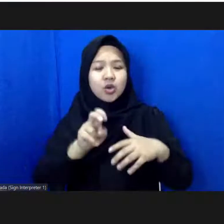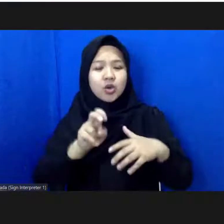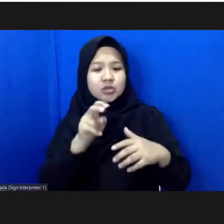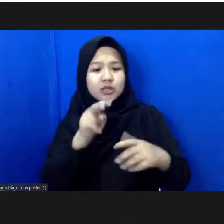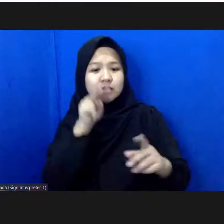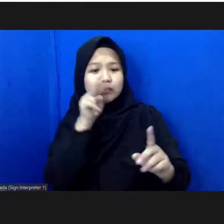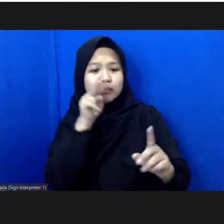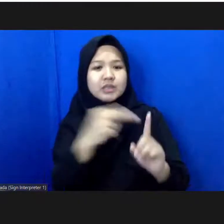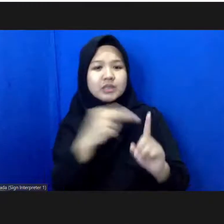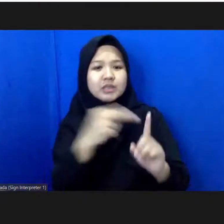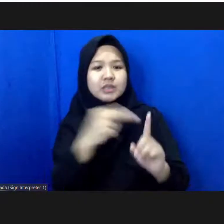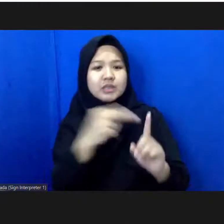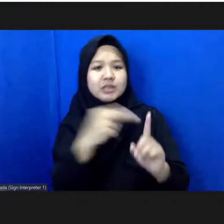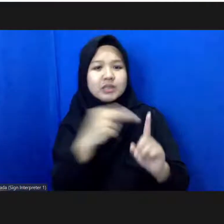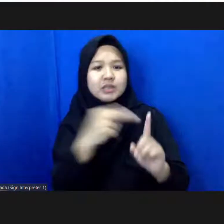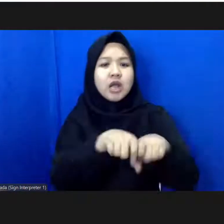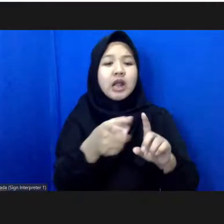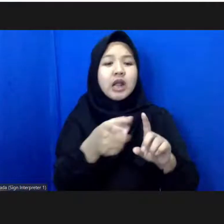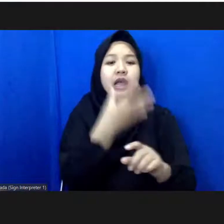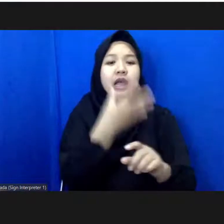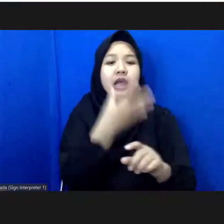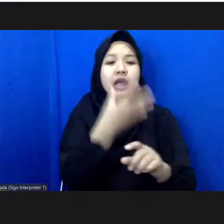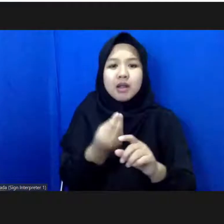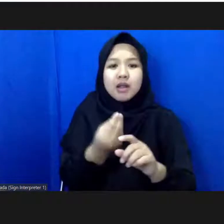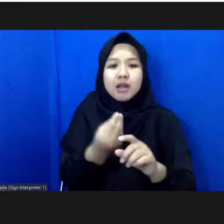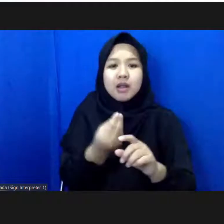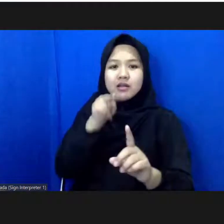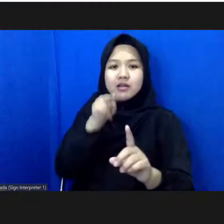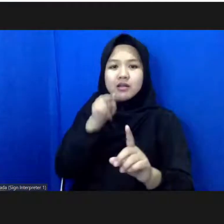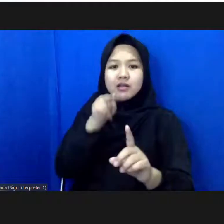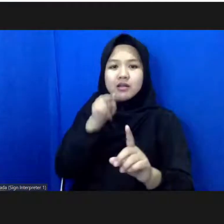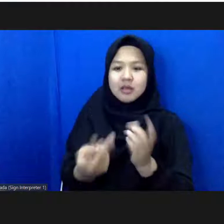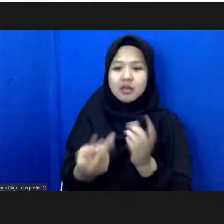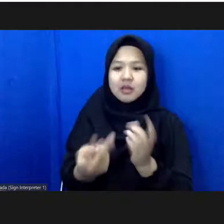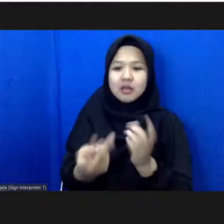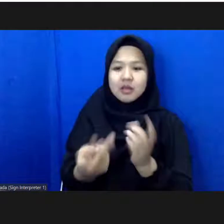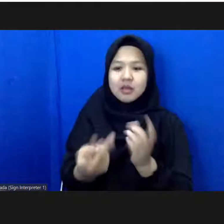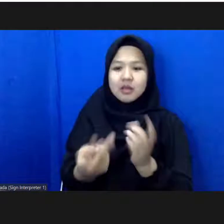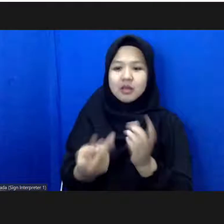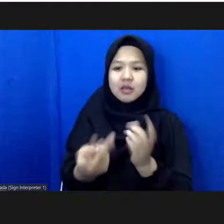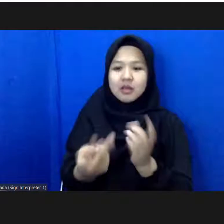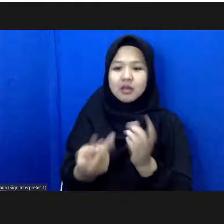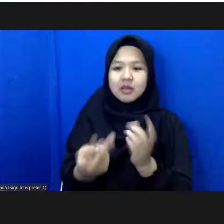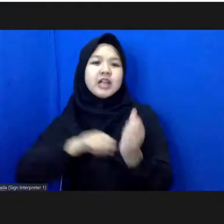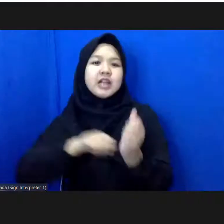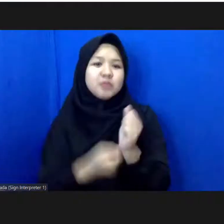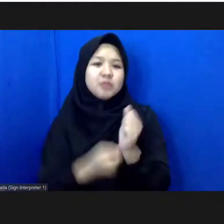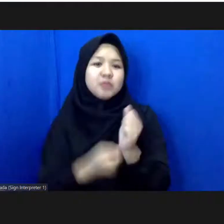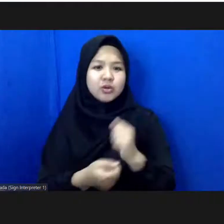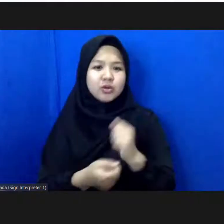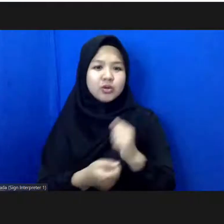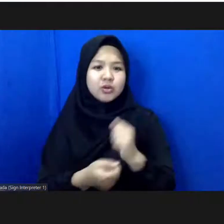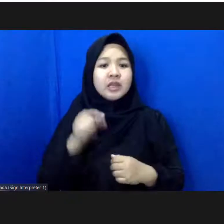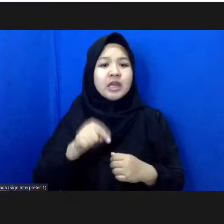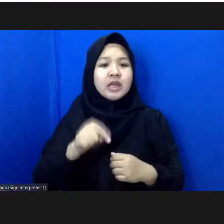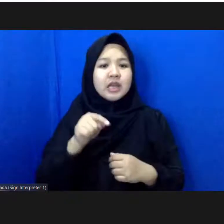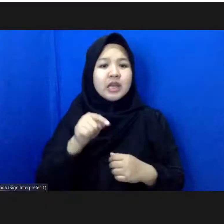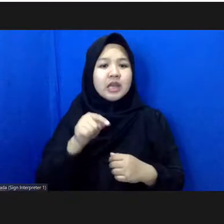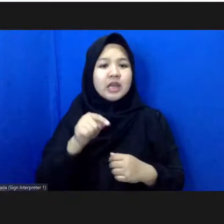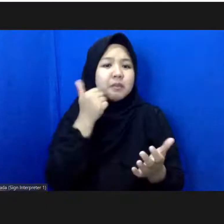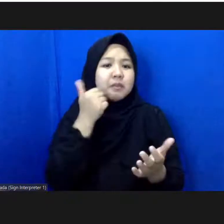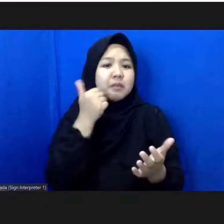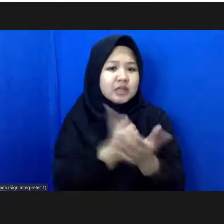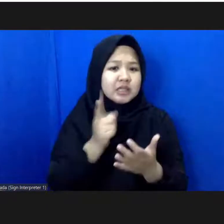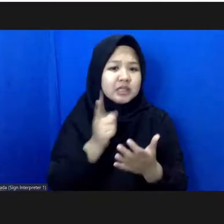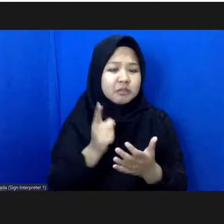than perception of what we have written as part of our proposal. So I think this is very crucial because until unless we